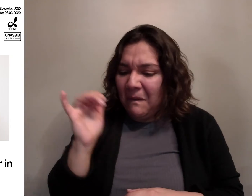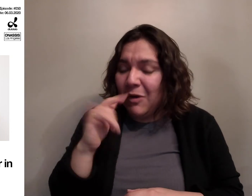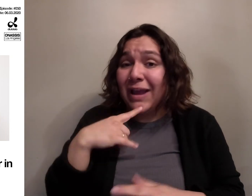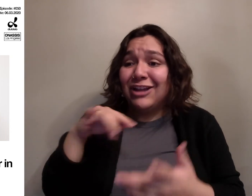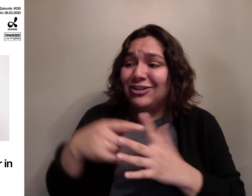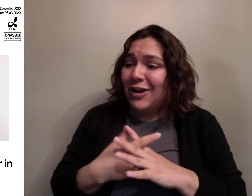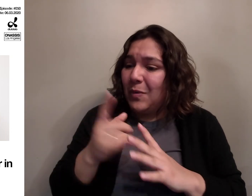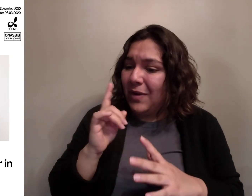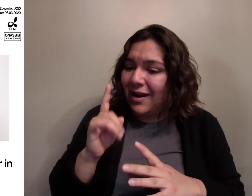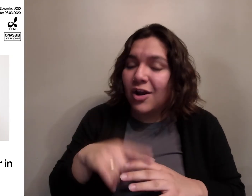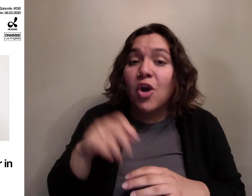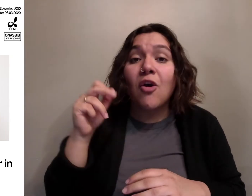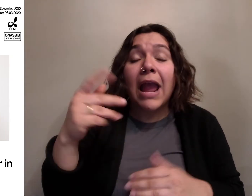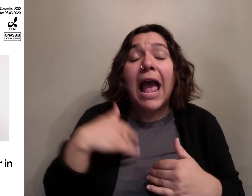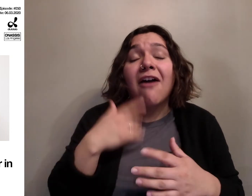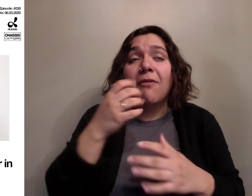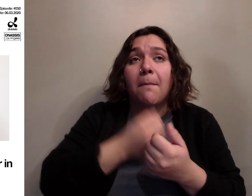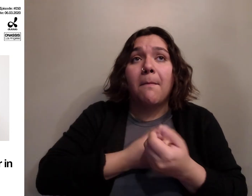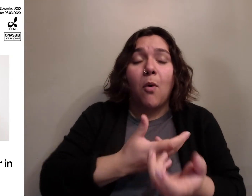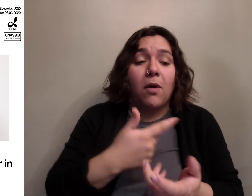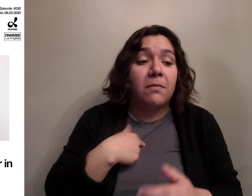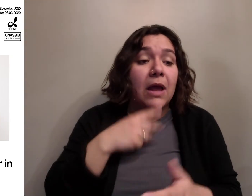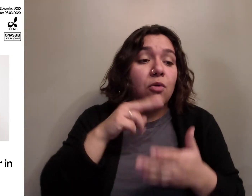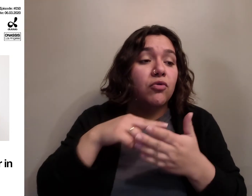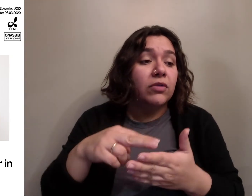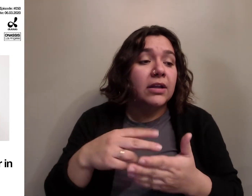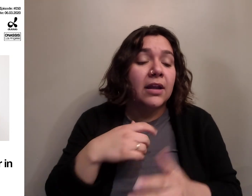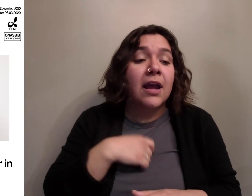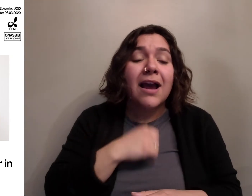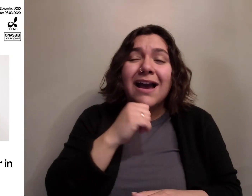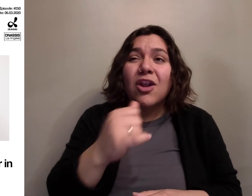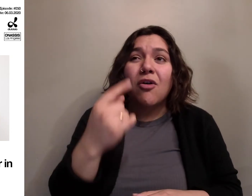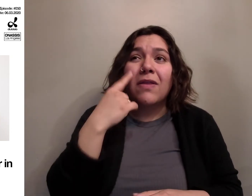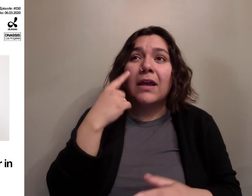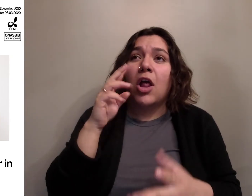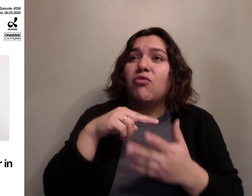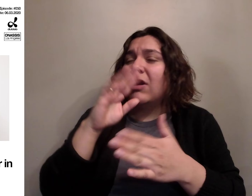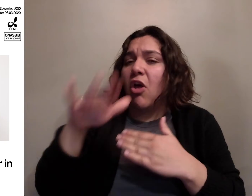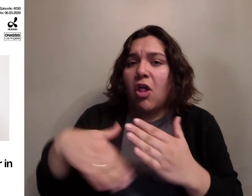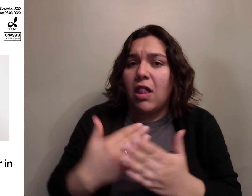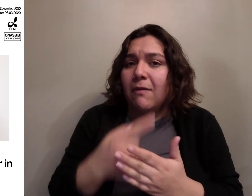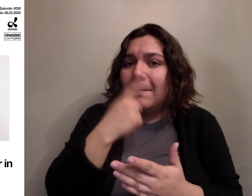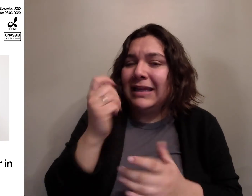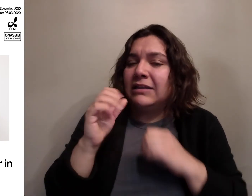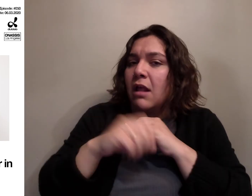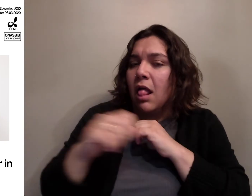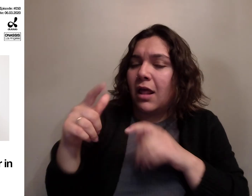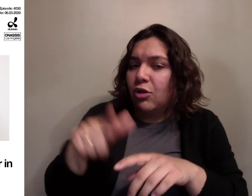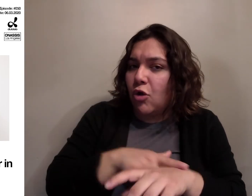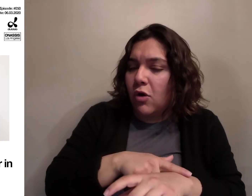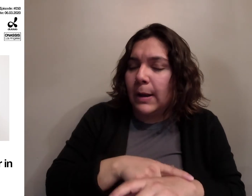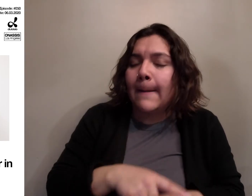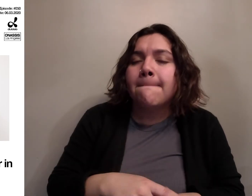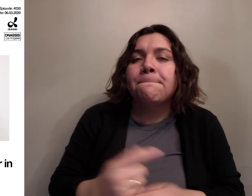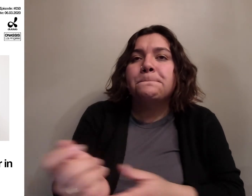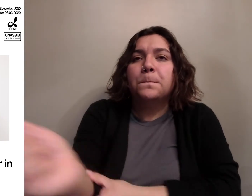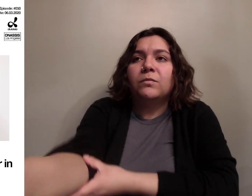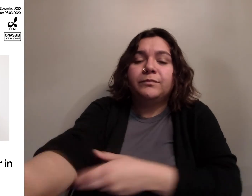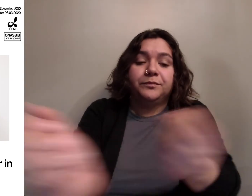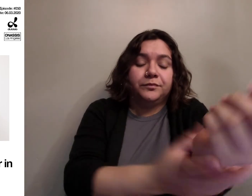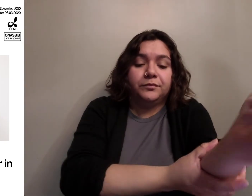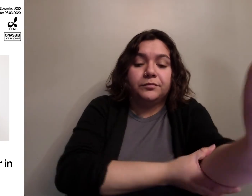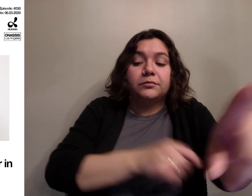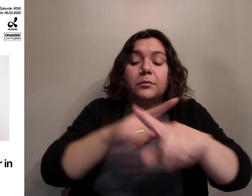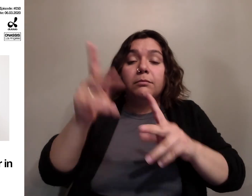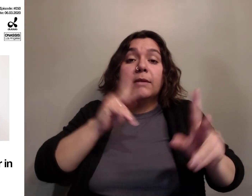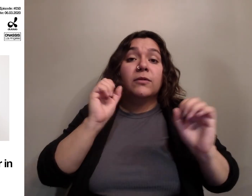man. Where do I begin? So there's a poem that I'm going to read. I don't think I'll read all of